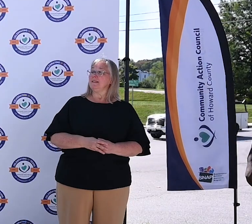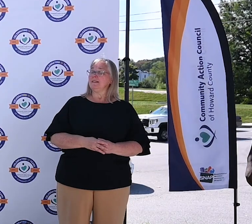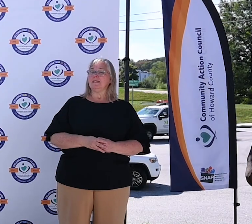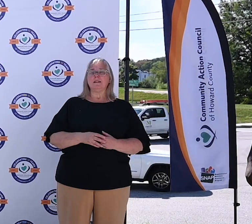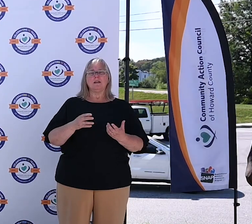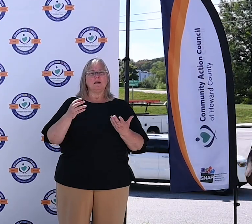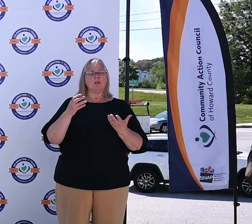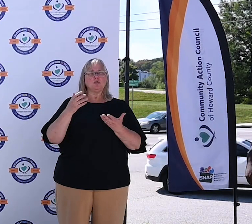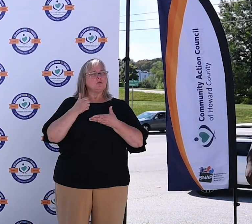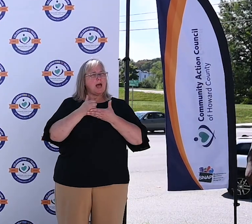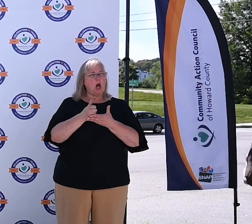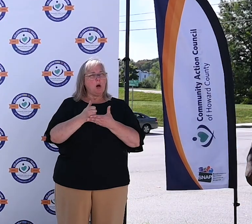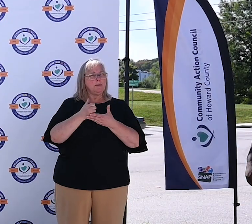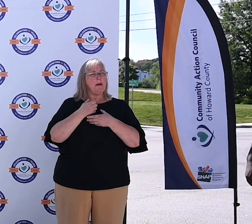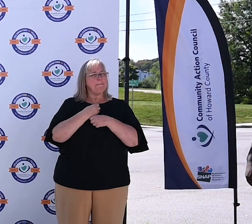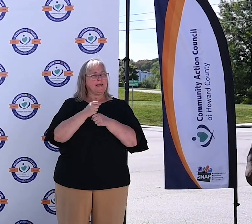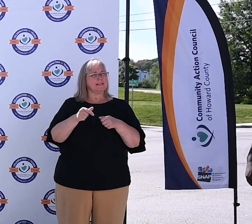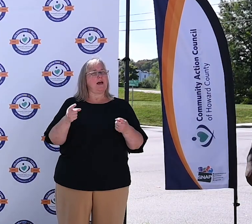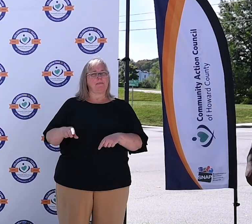to help make this happen.